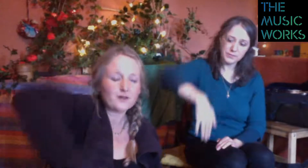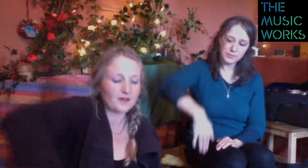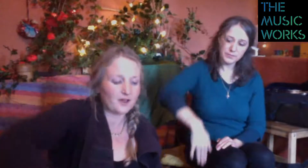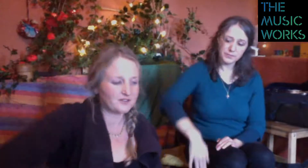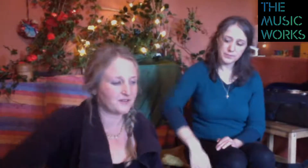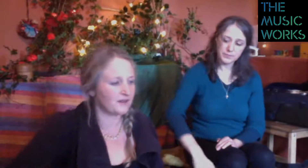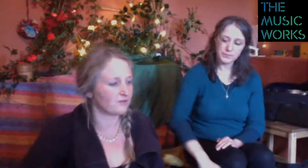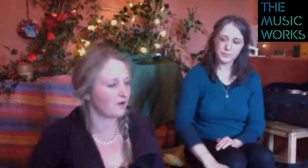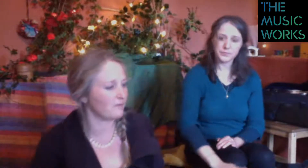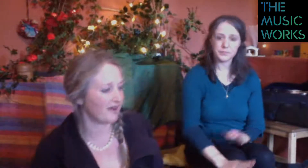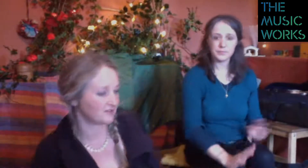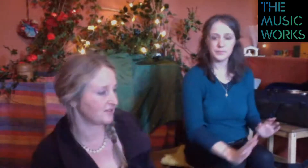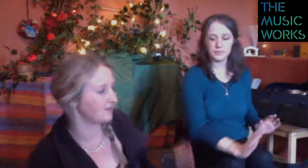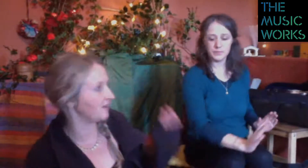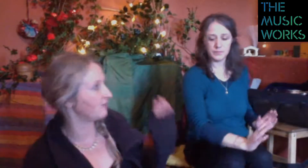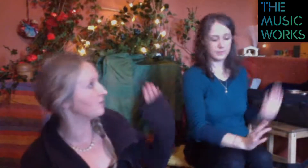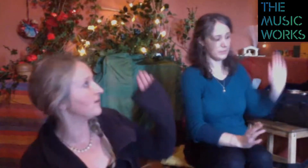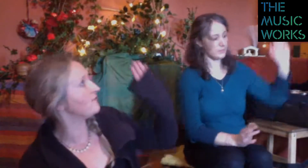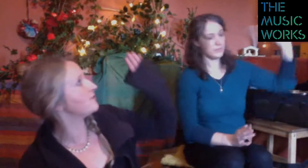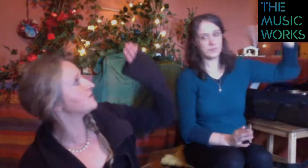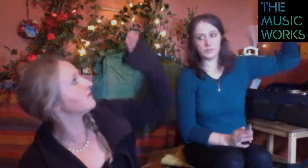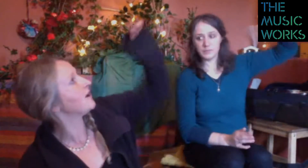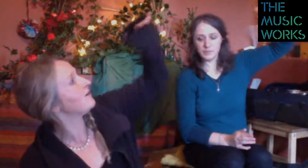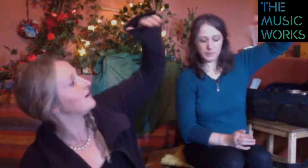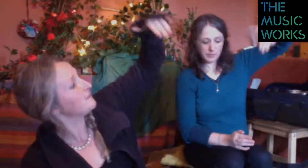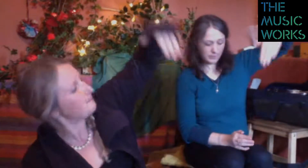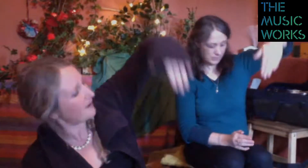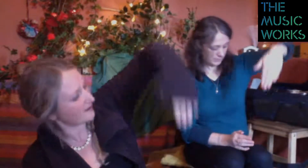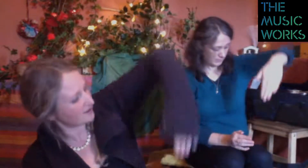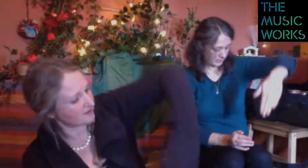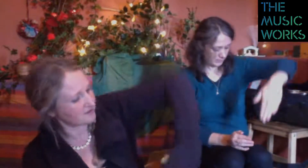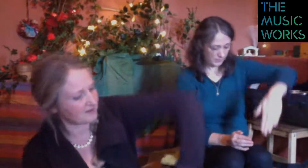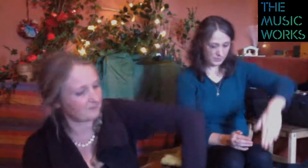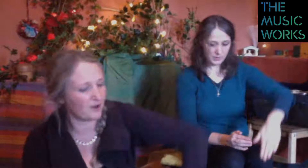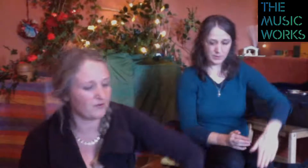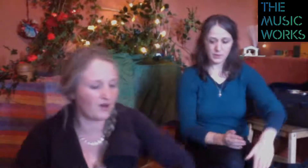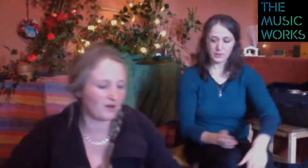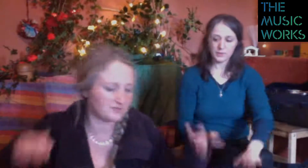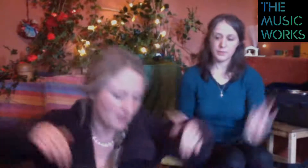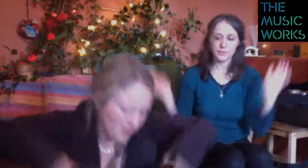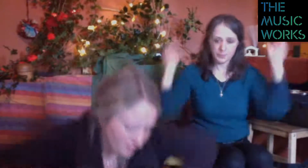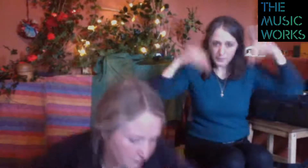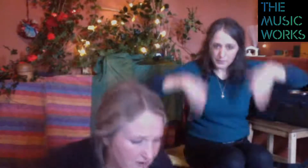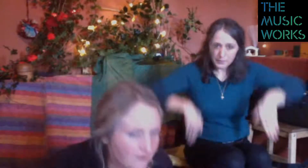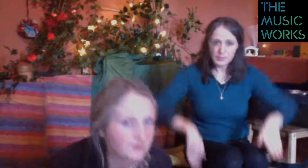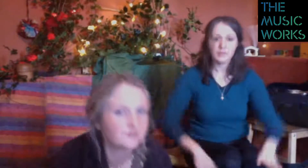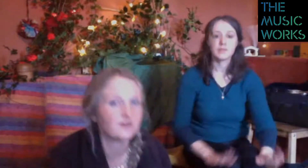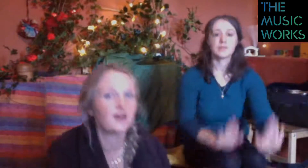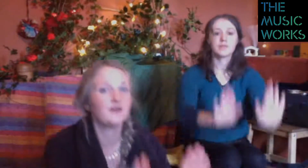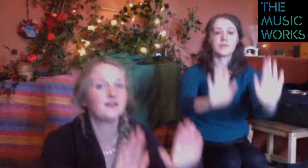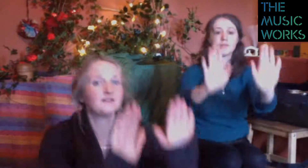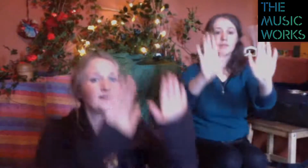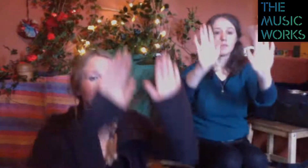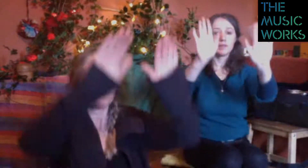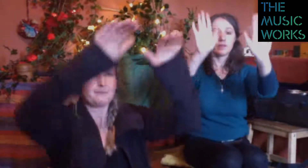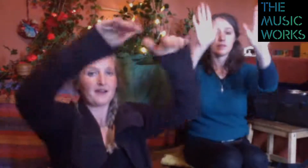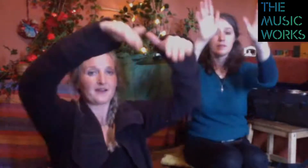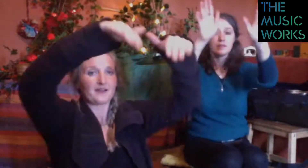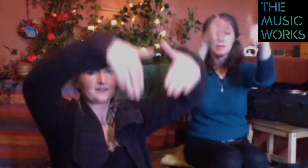goes. And the other arm back to the sea. The river is flowing back to the sea. And both arms, the river is flowing back to